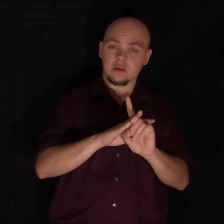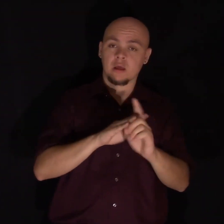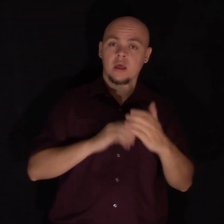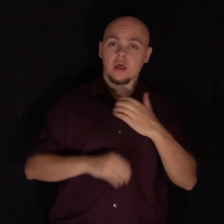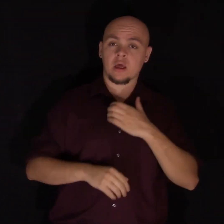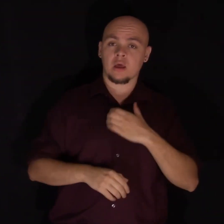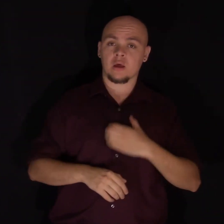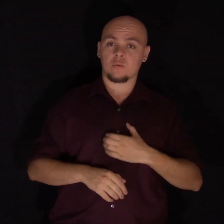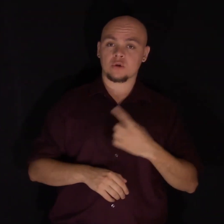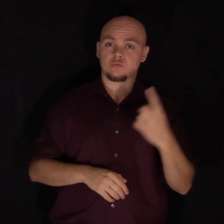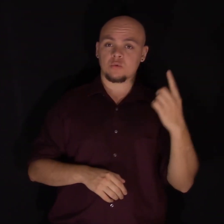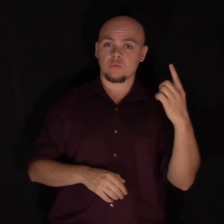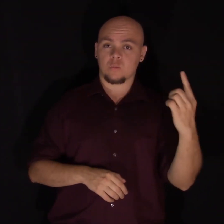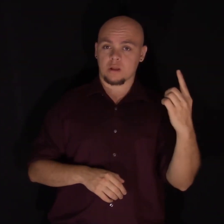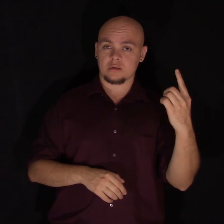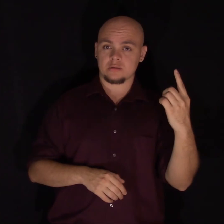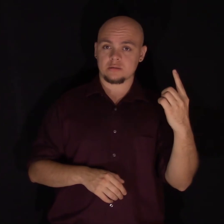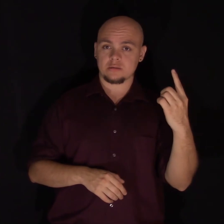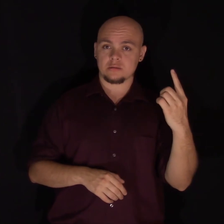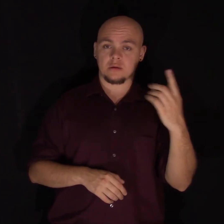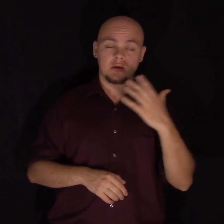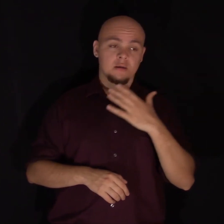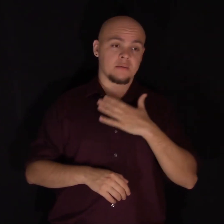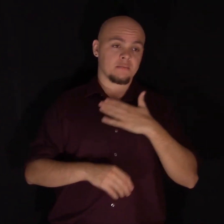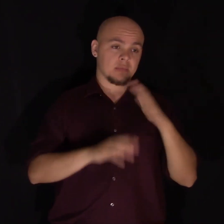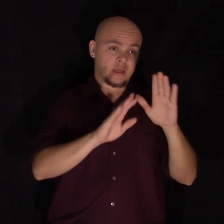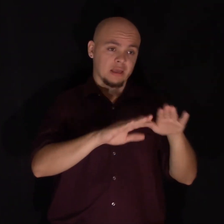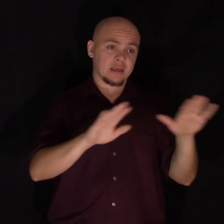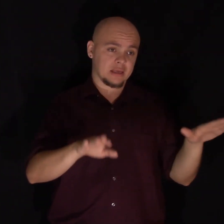thing. I only wish I could see my kids grow up.